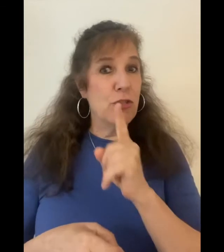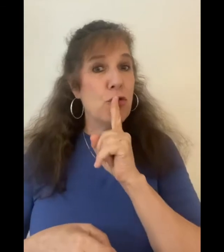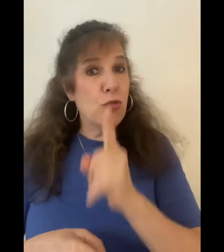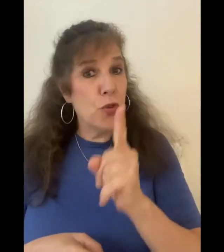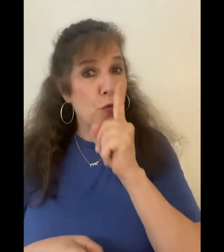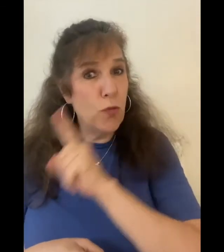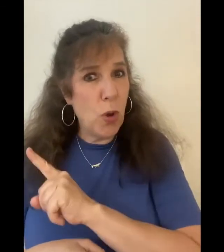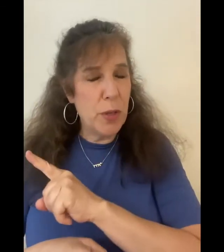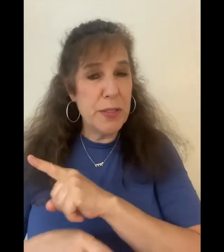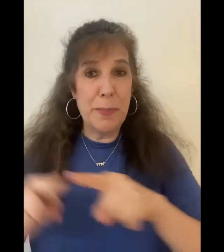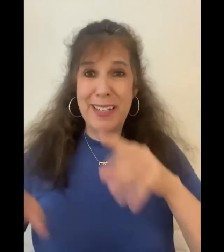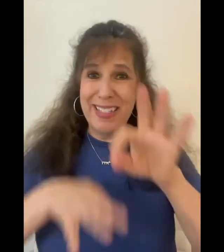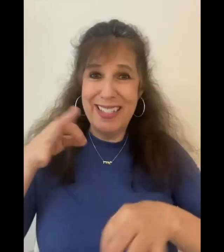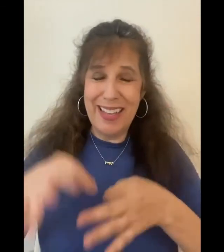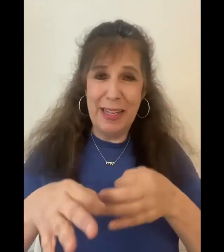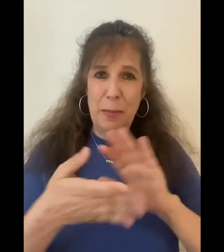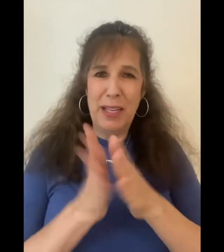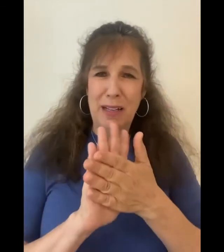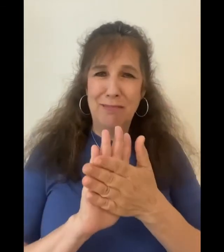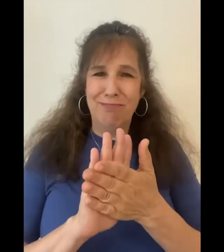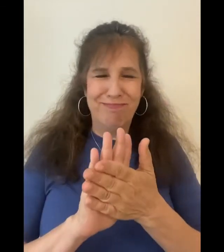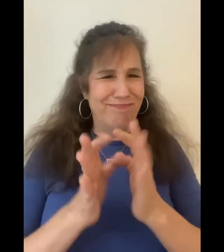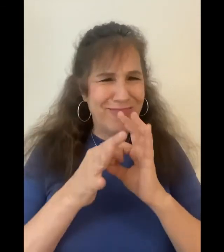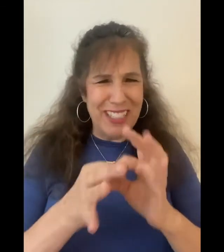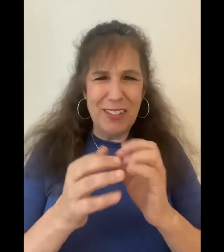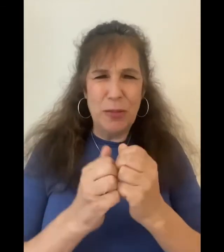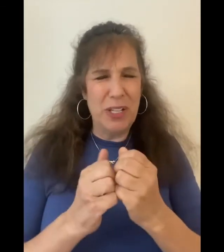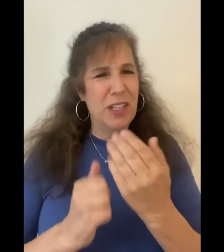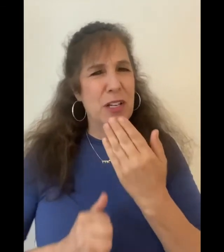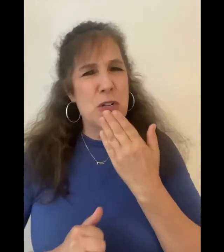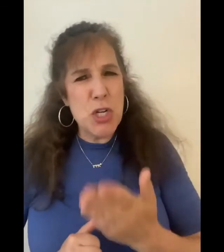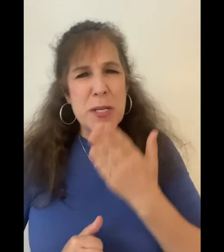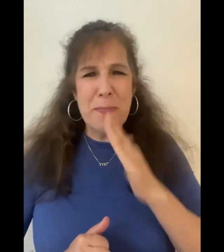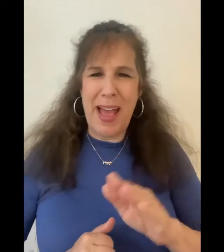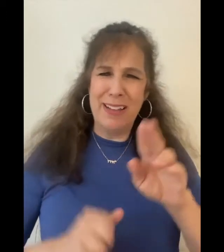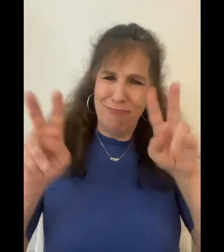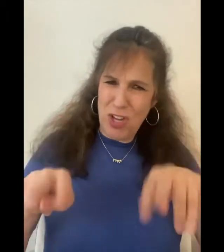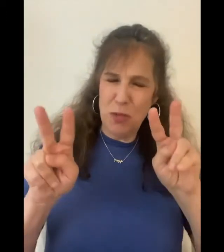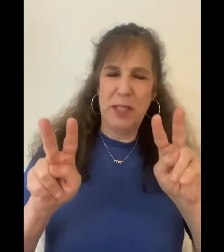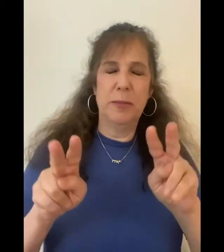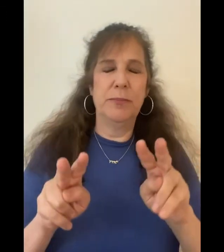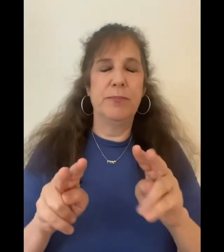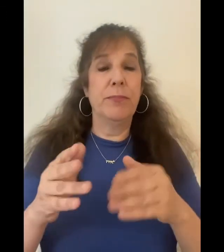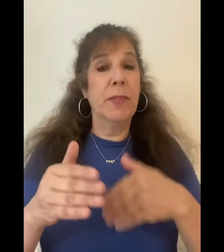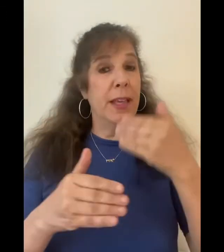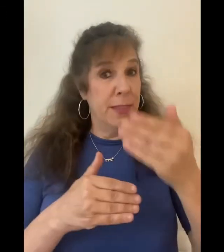So now the next story with Cain and Abel, the next generation, continues the outcome, the result,